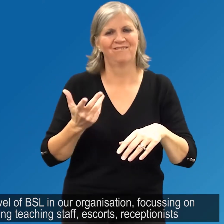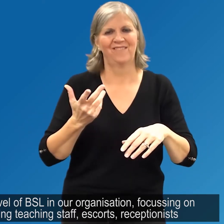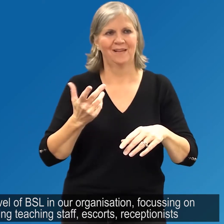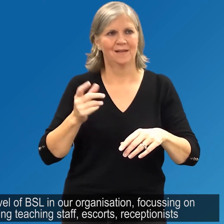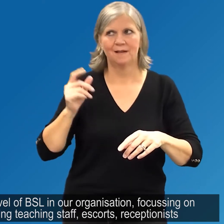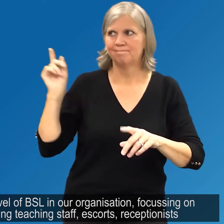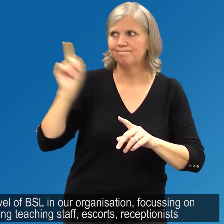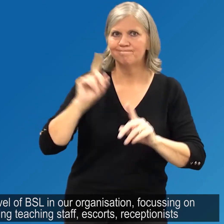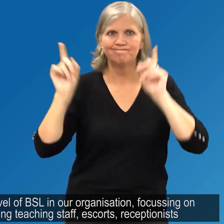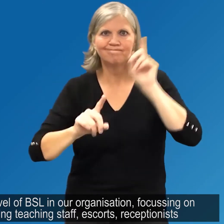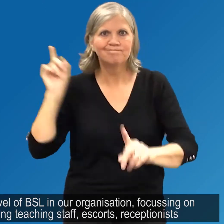receptionists.